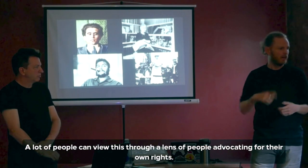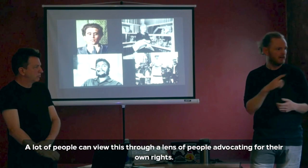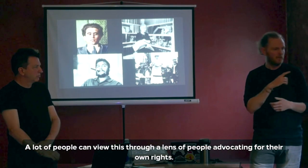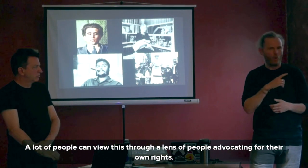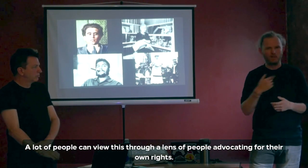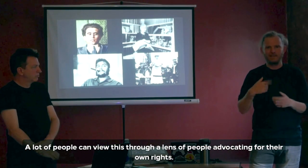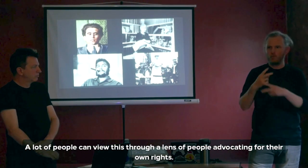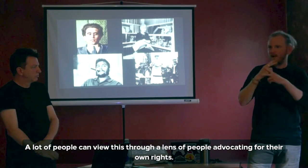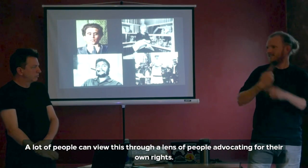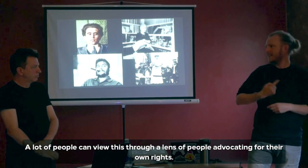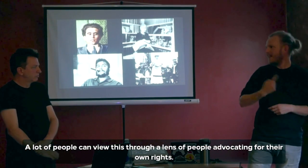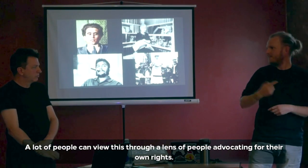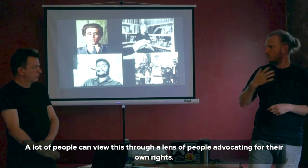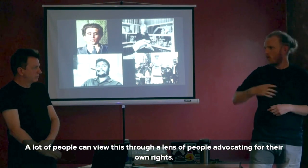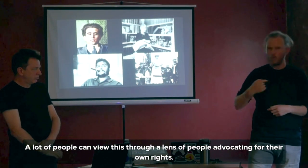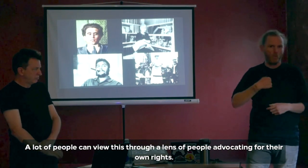lot of people see, a